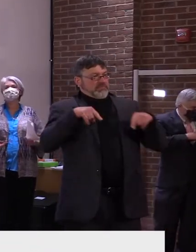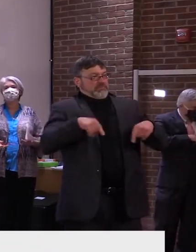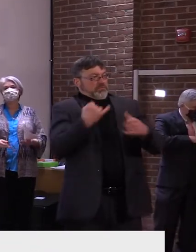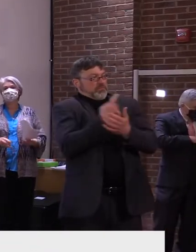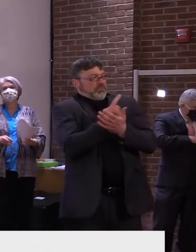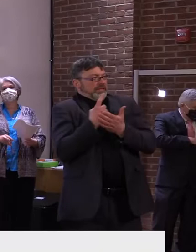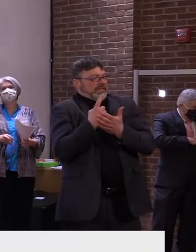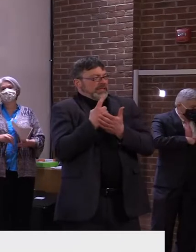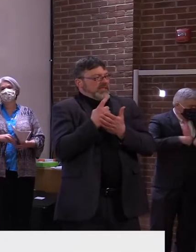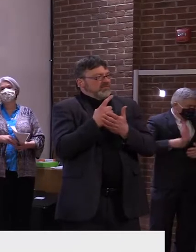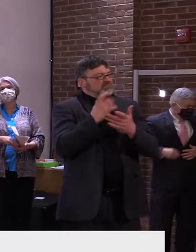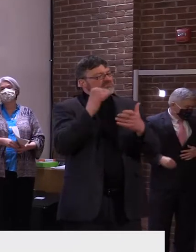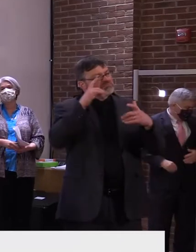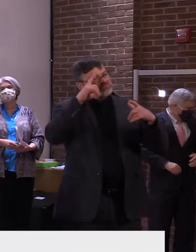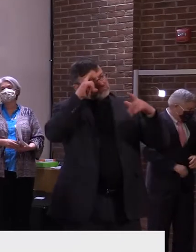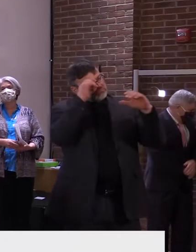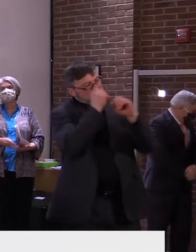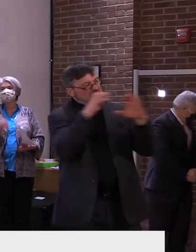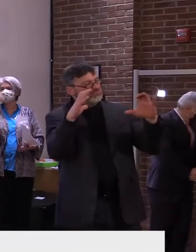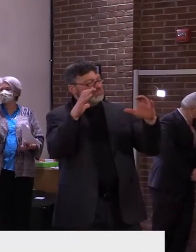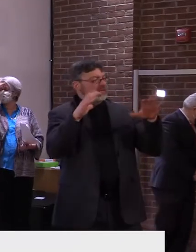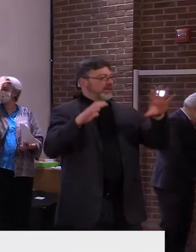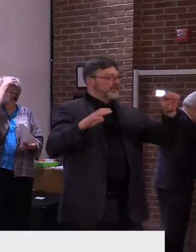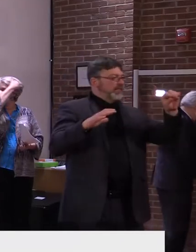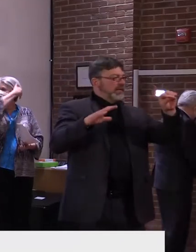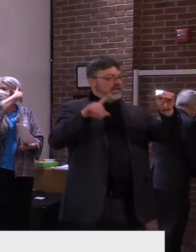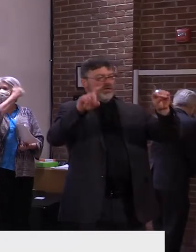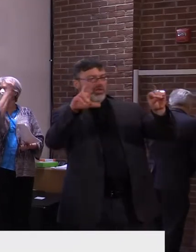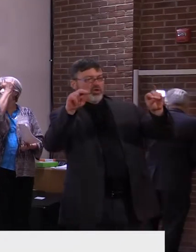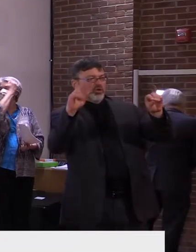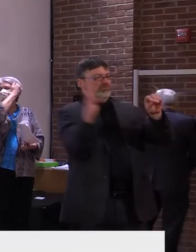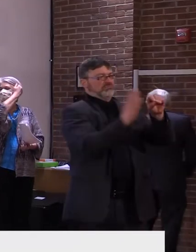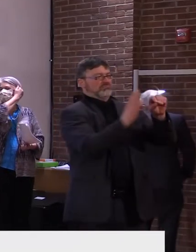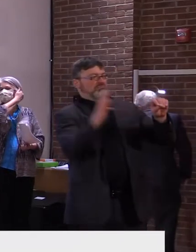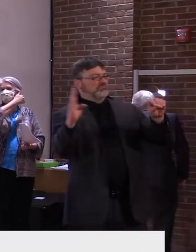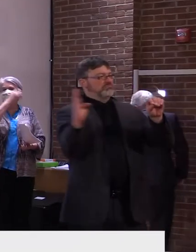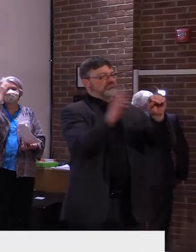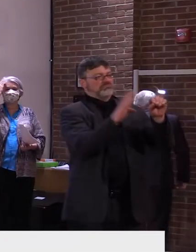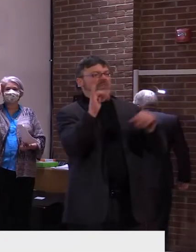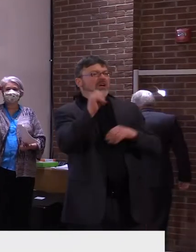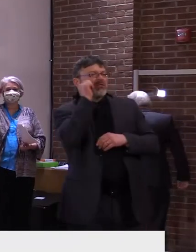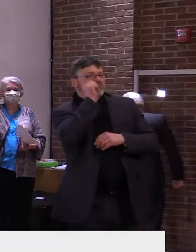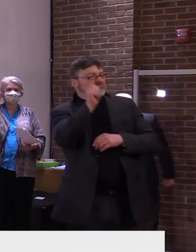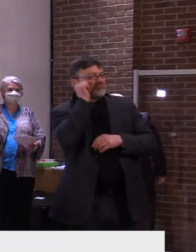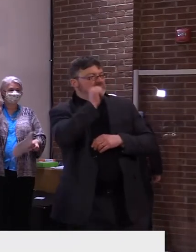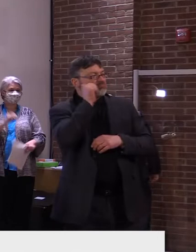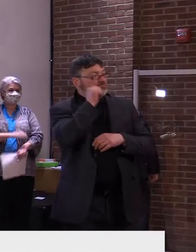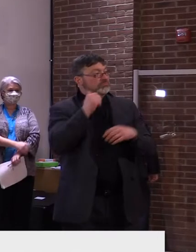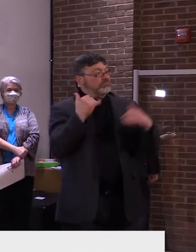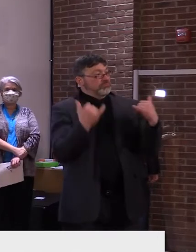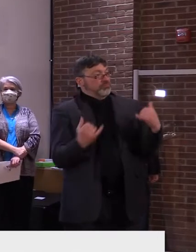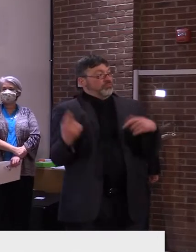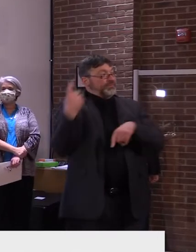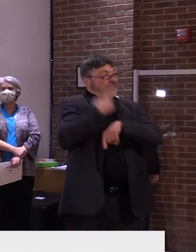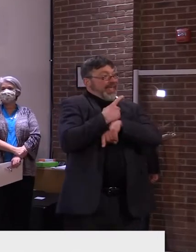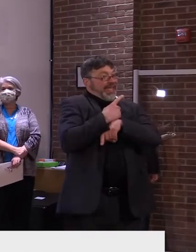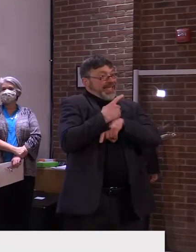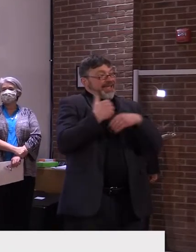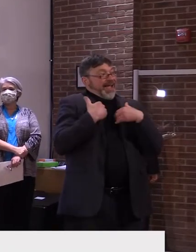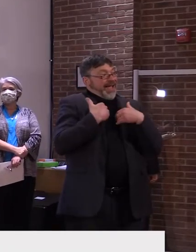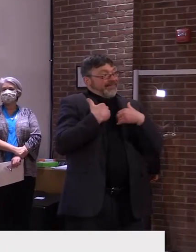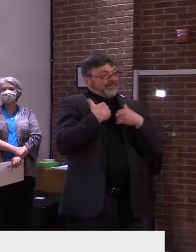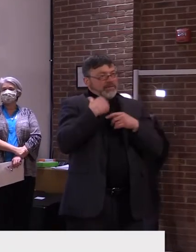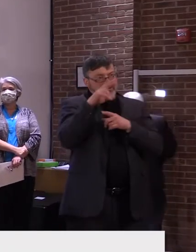the 130s on a given day. There are currently 22 people in the hospital with COVID-19, 5 in the